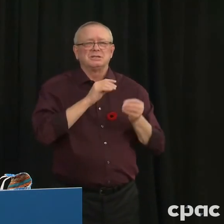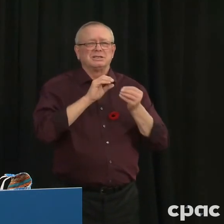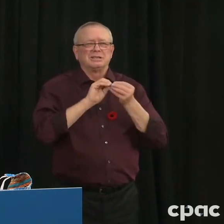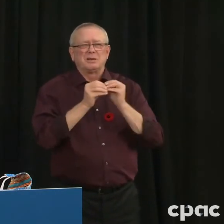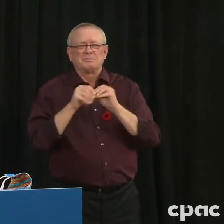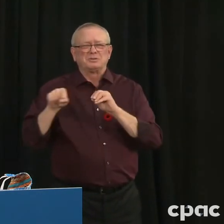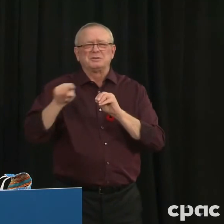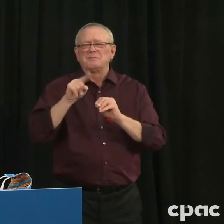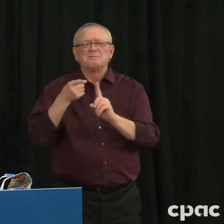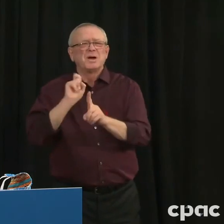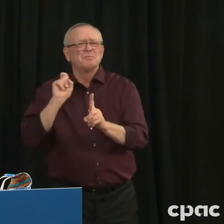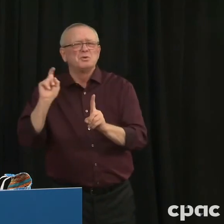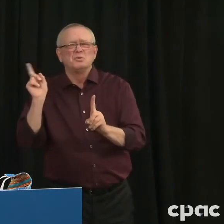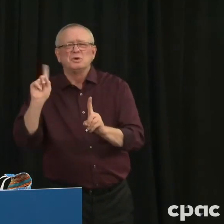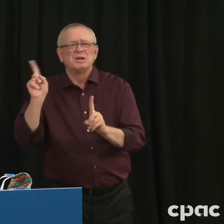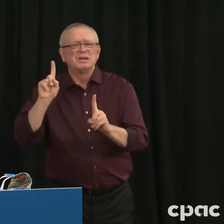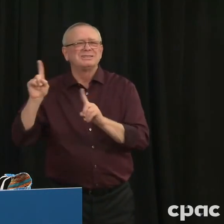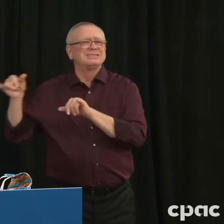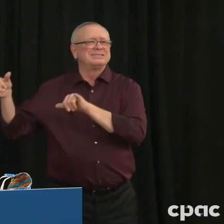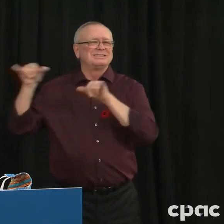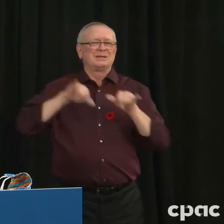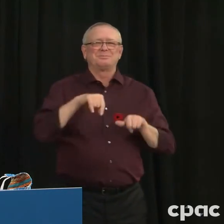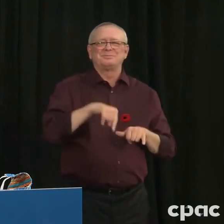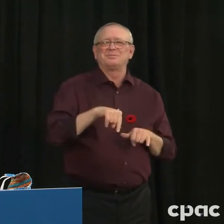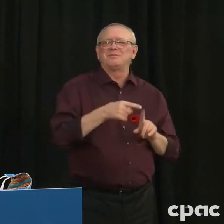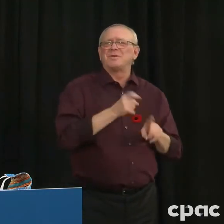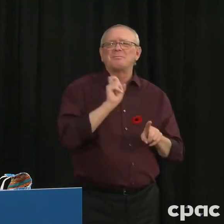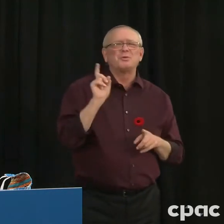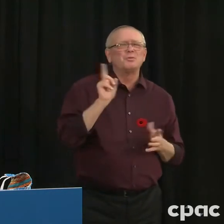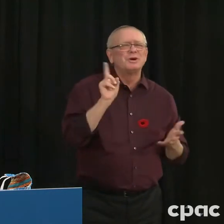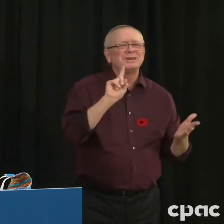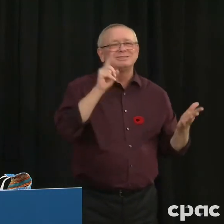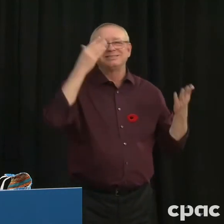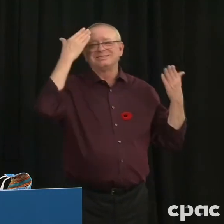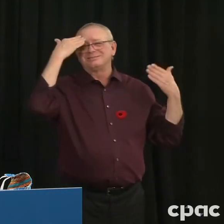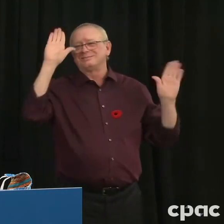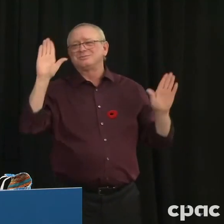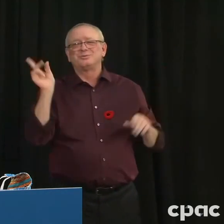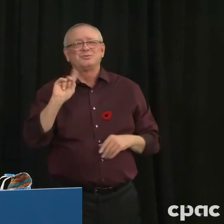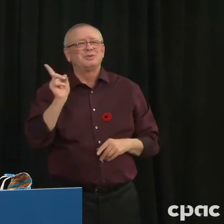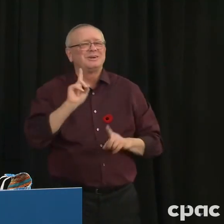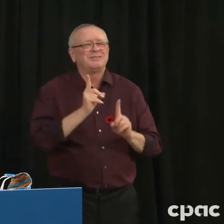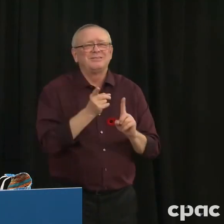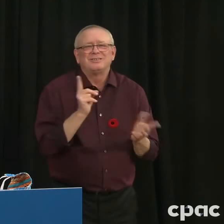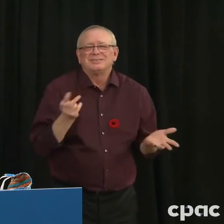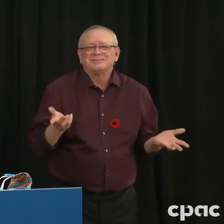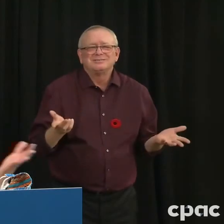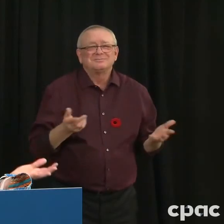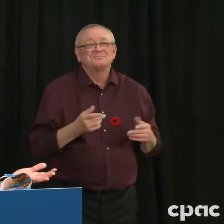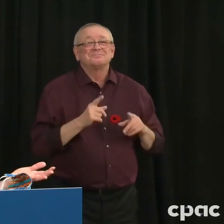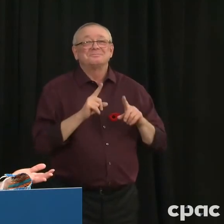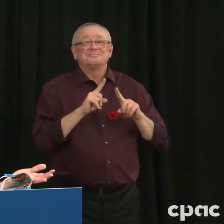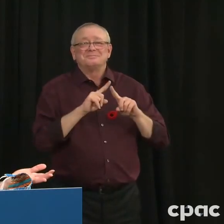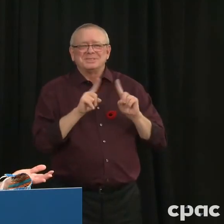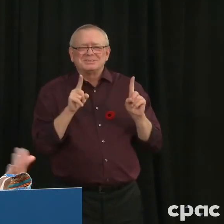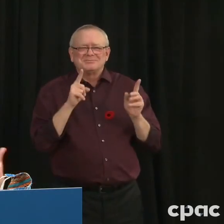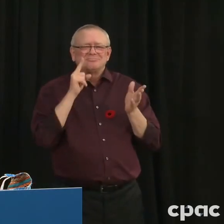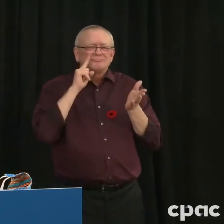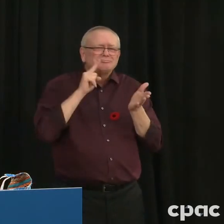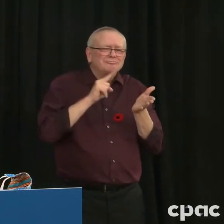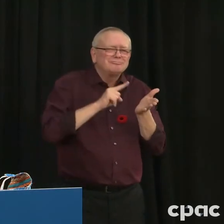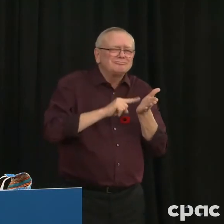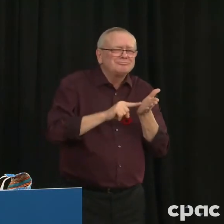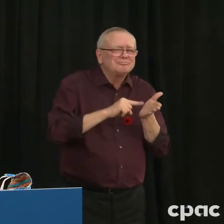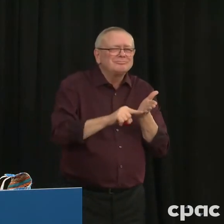for sure that proportion of cases where they came from, the relative distribution is likely, based on our own evidence and the evidence from other